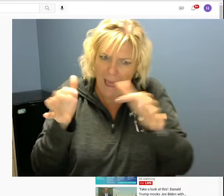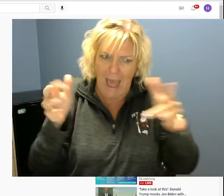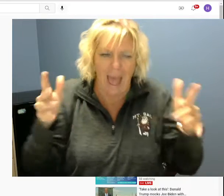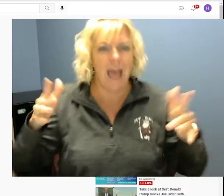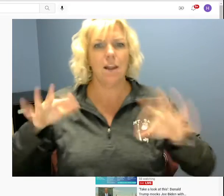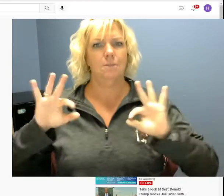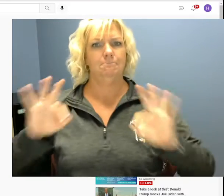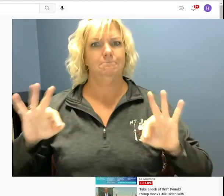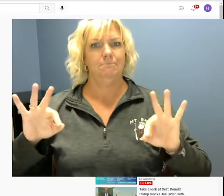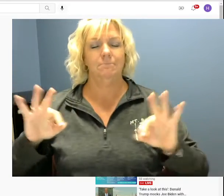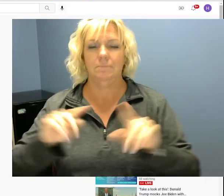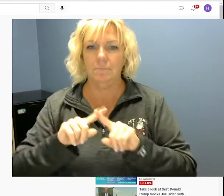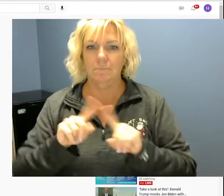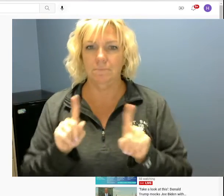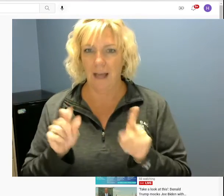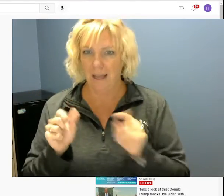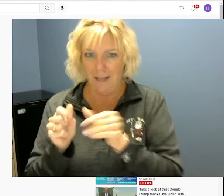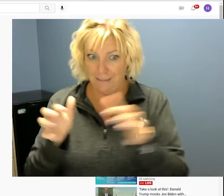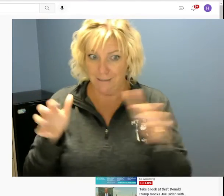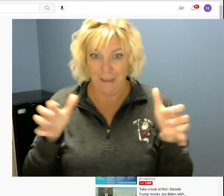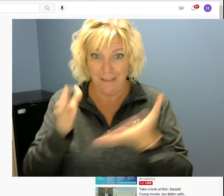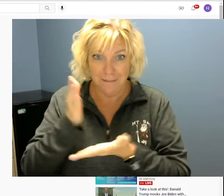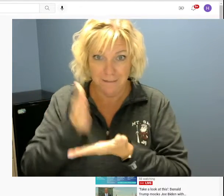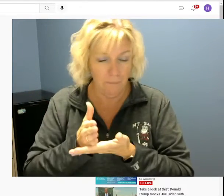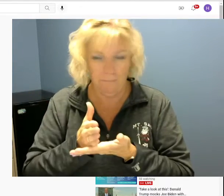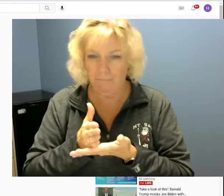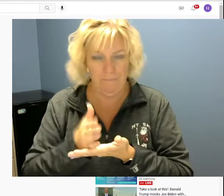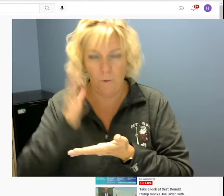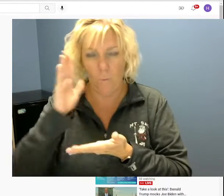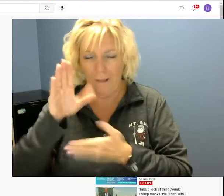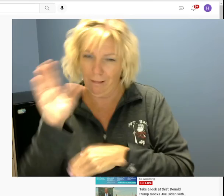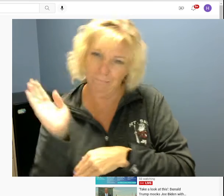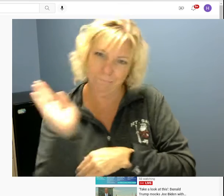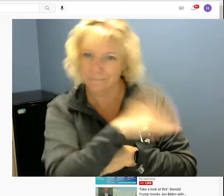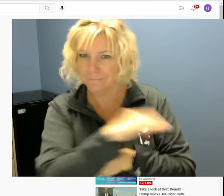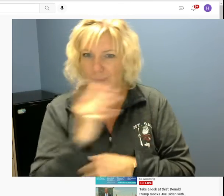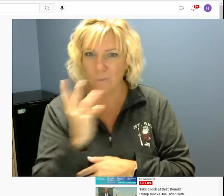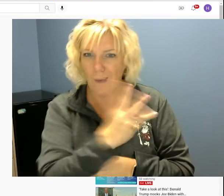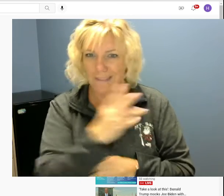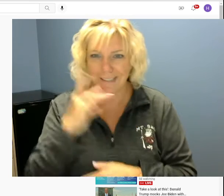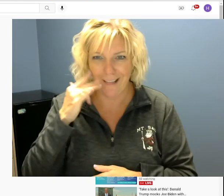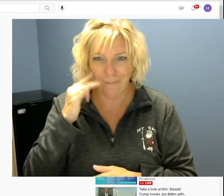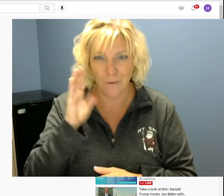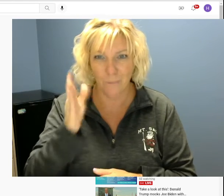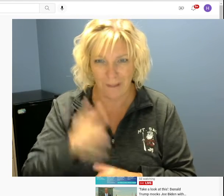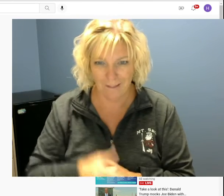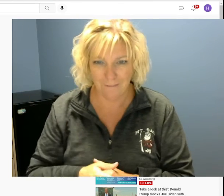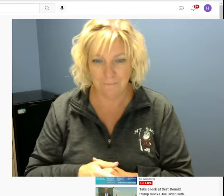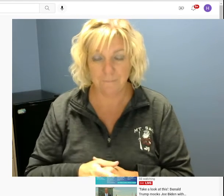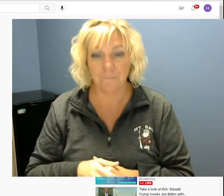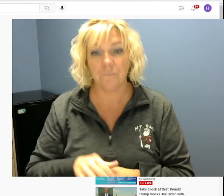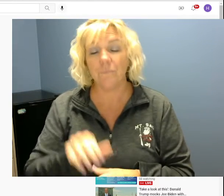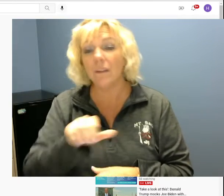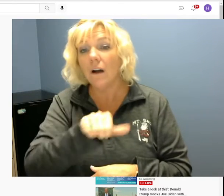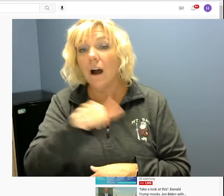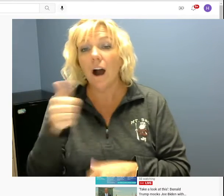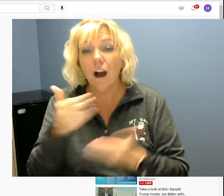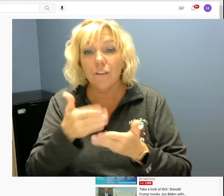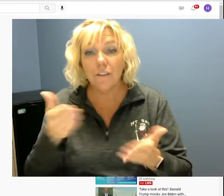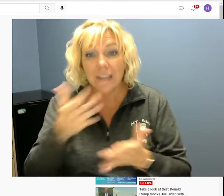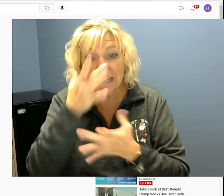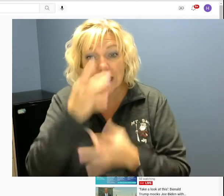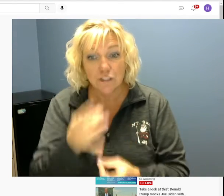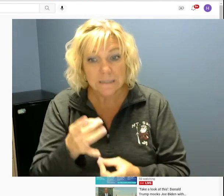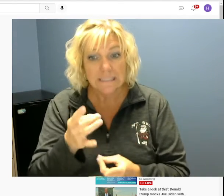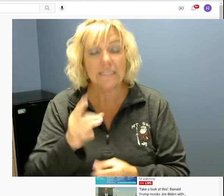course, we'll see. That's not really what's going to happen. And the other thing about this territory is he's going to send out some people